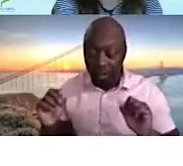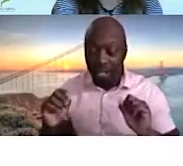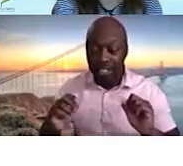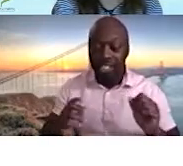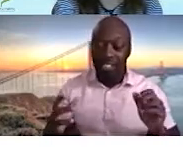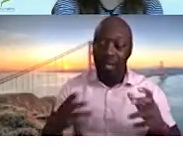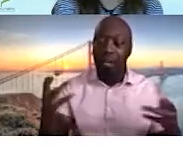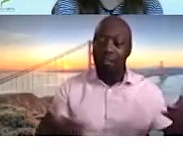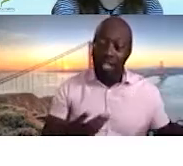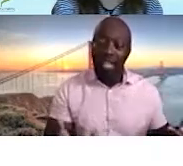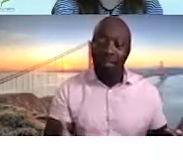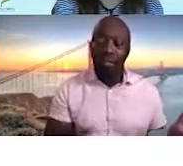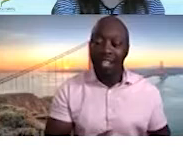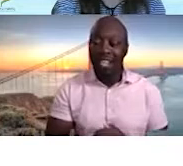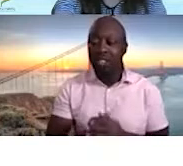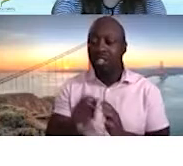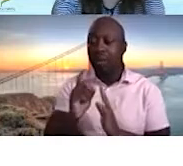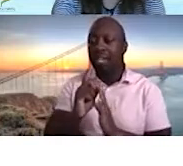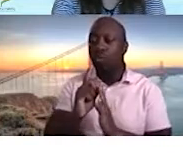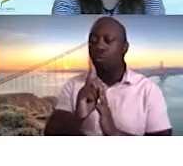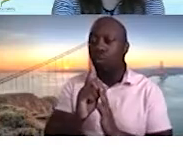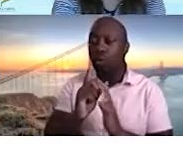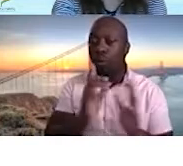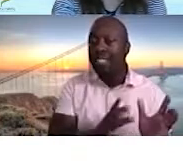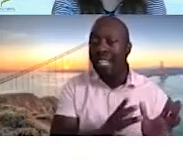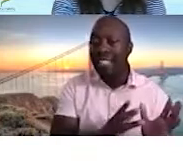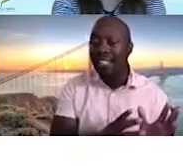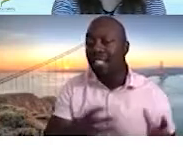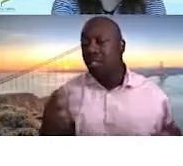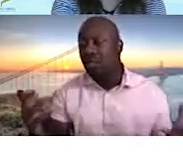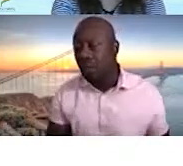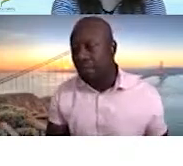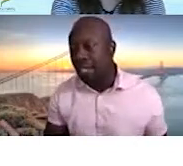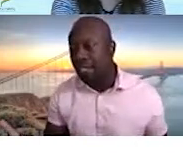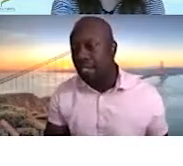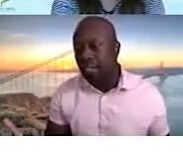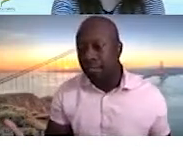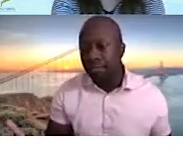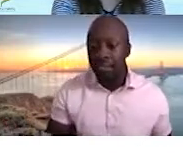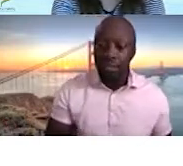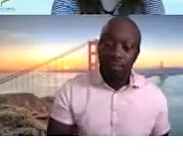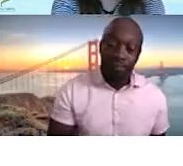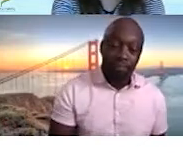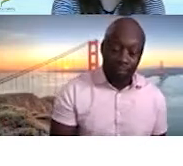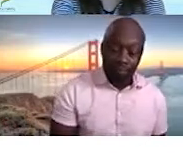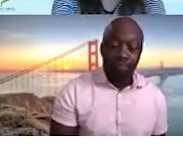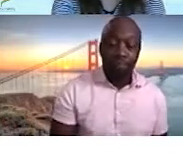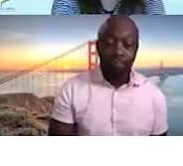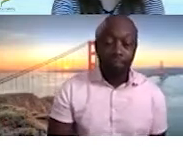to record it. It's just the amount of time. I usually go by one sign equals 1 minute.